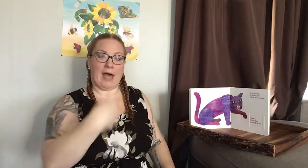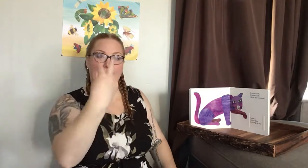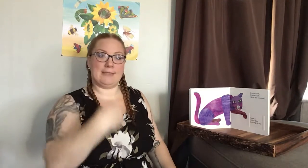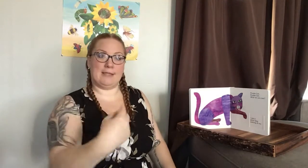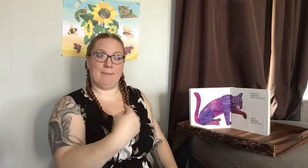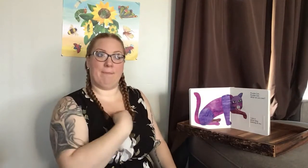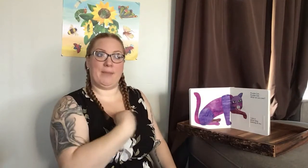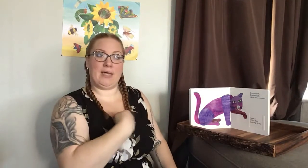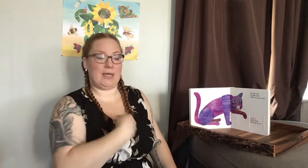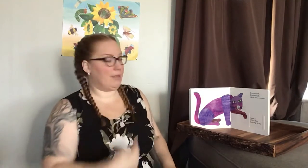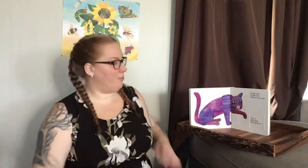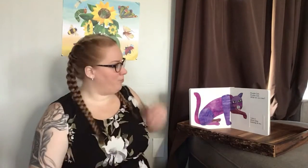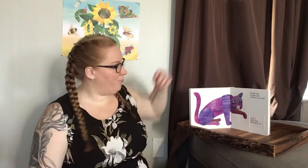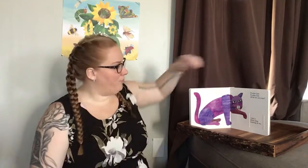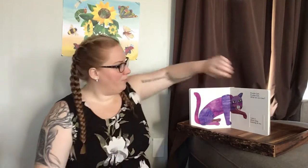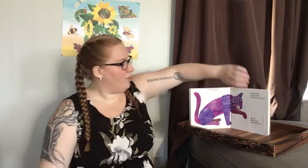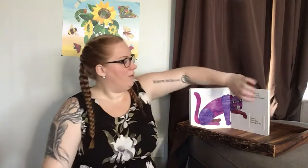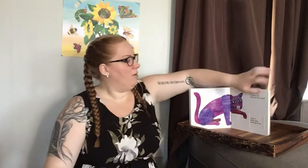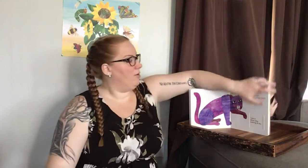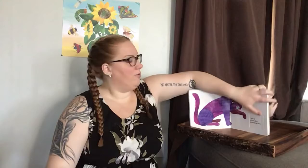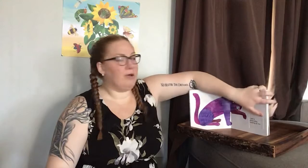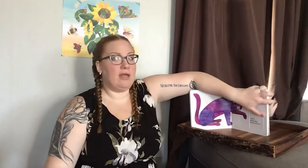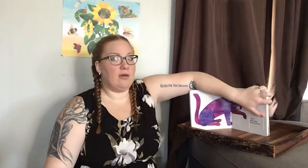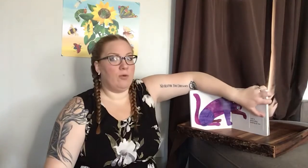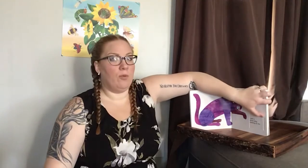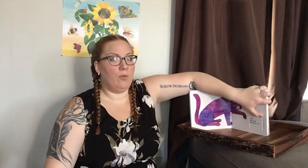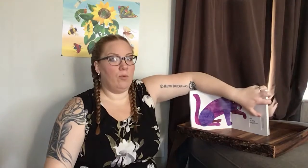at me. Ready?